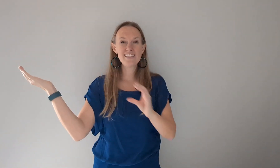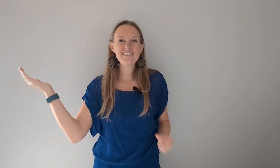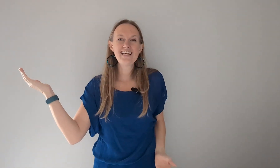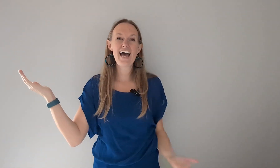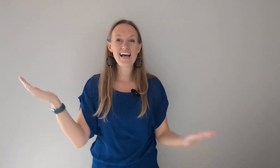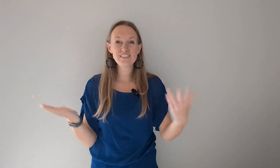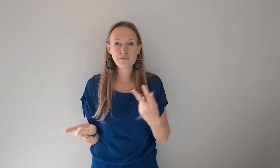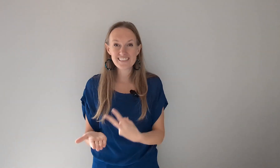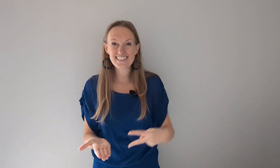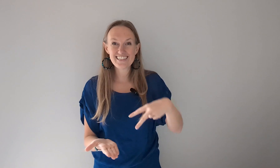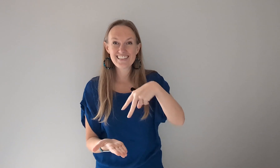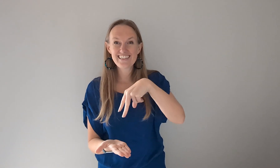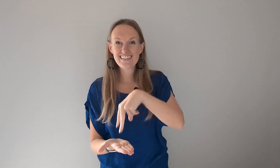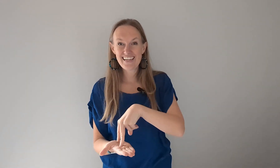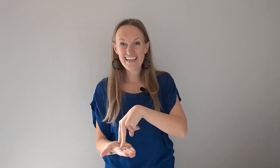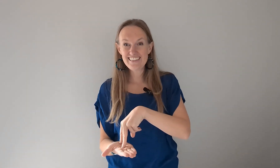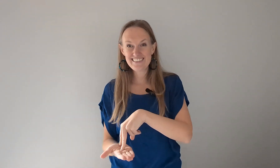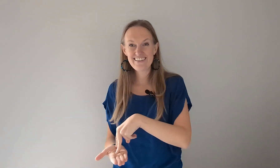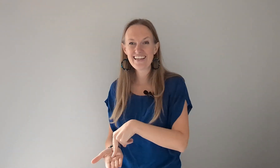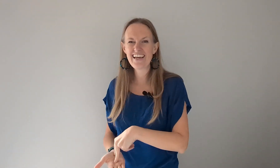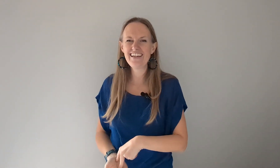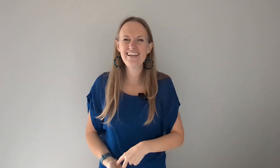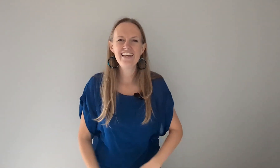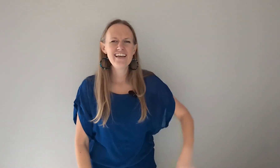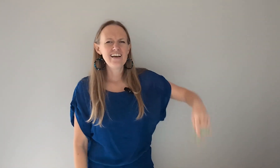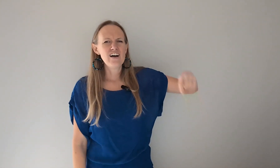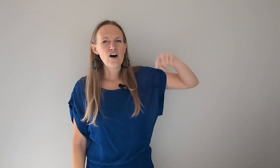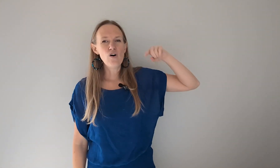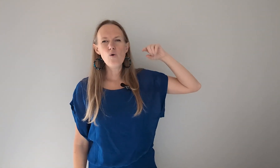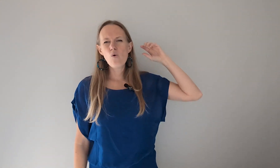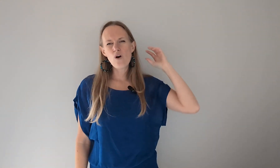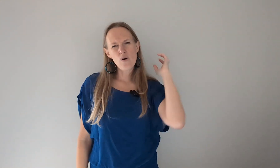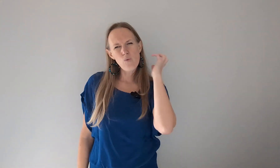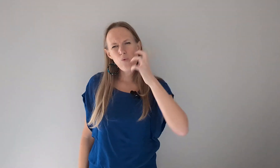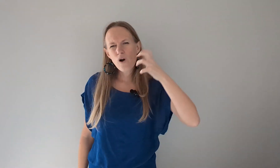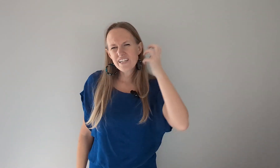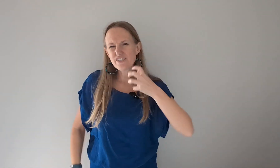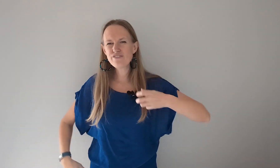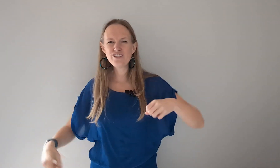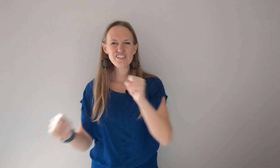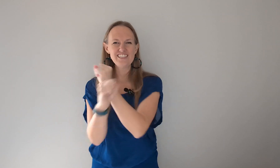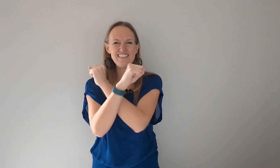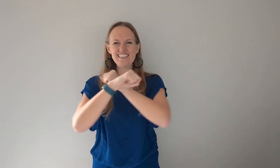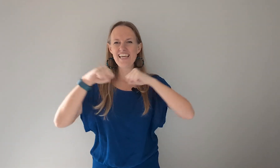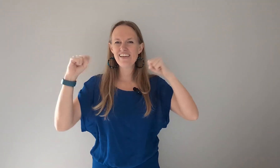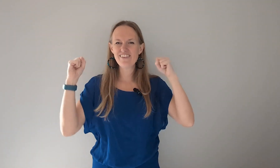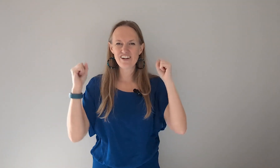Christ has risen. Okay, let's do that again. Oh, what a wonderful